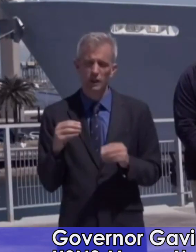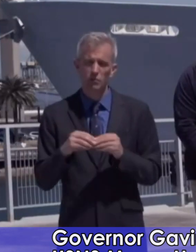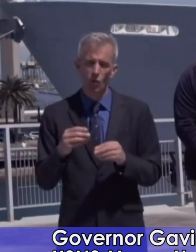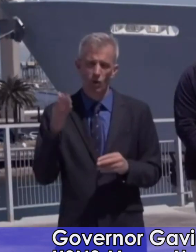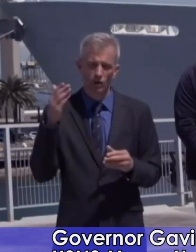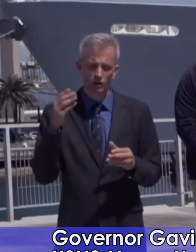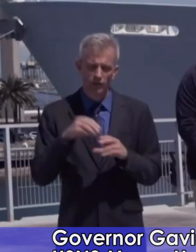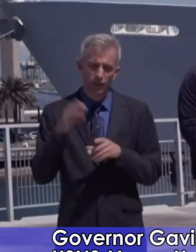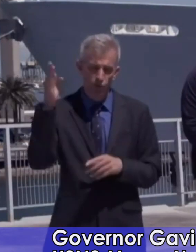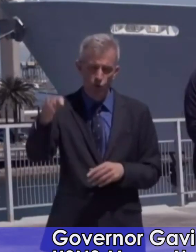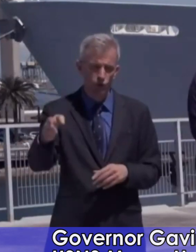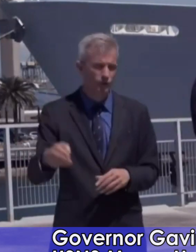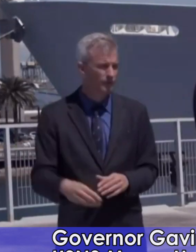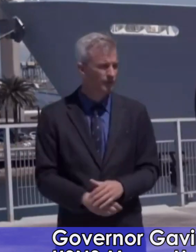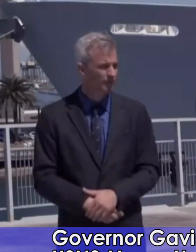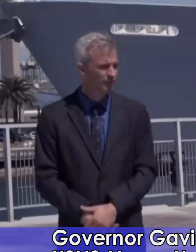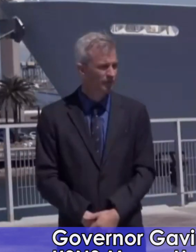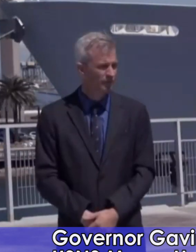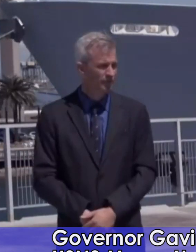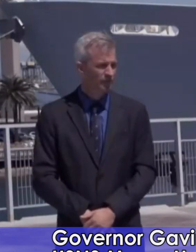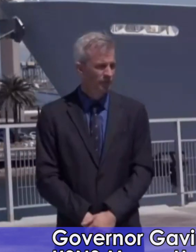forward.